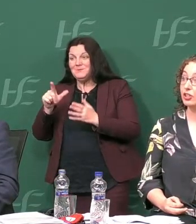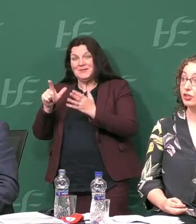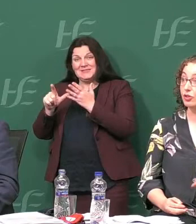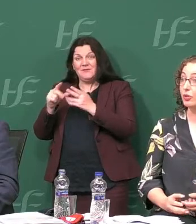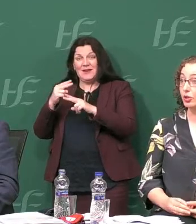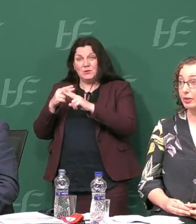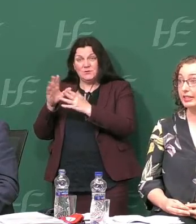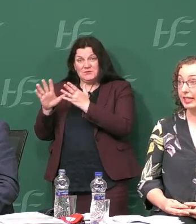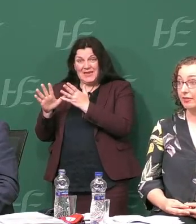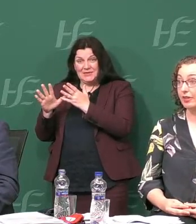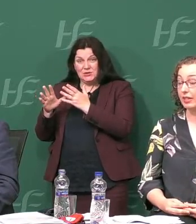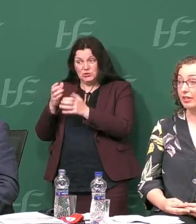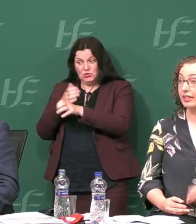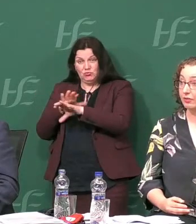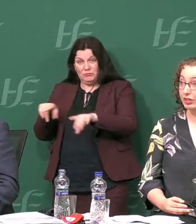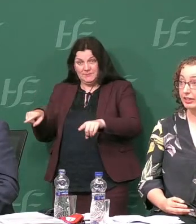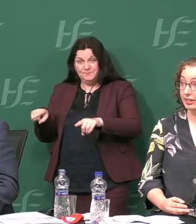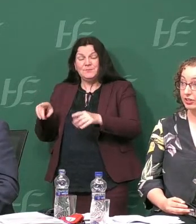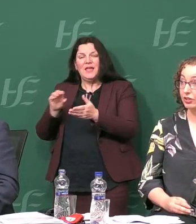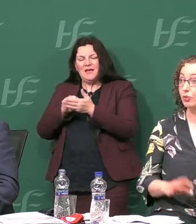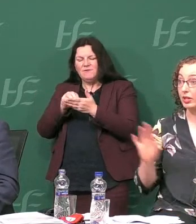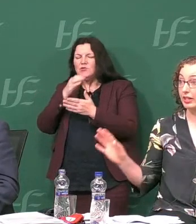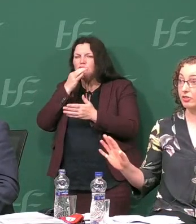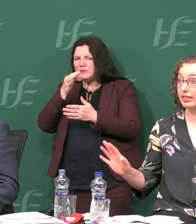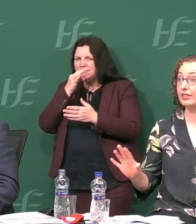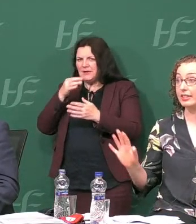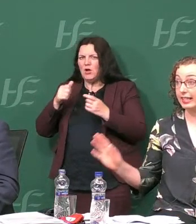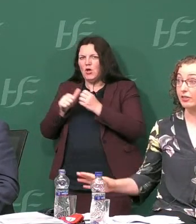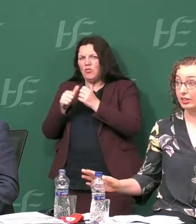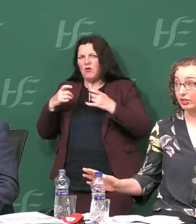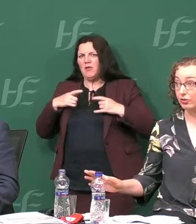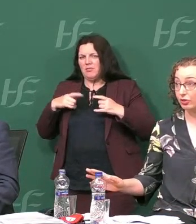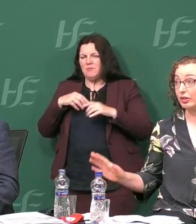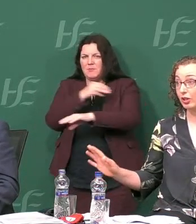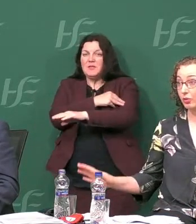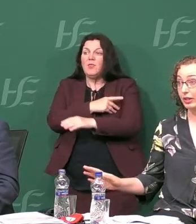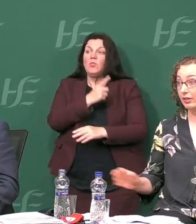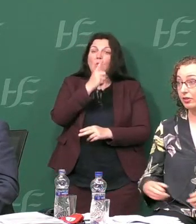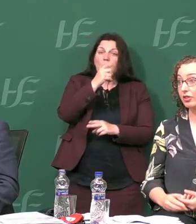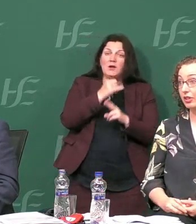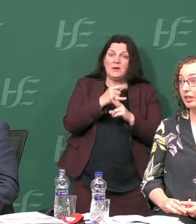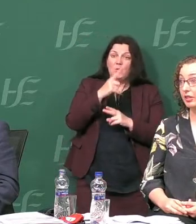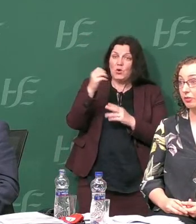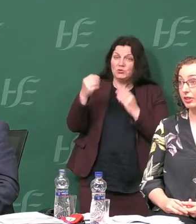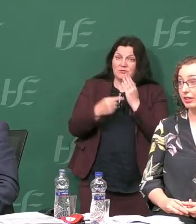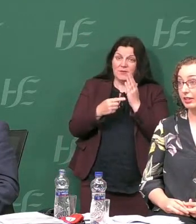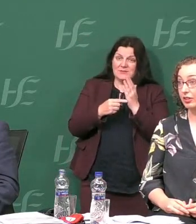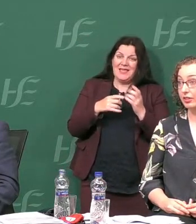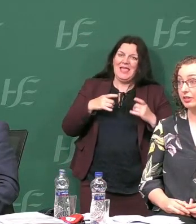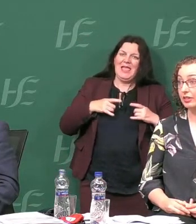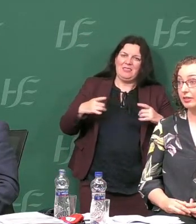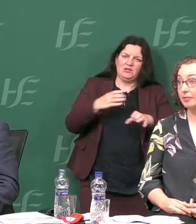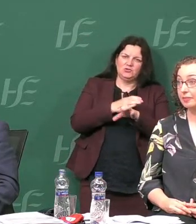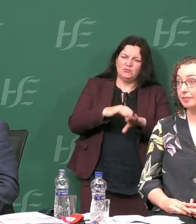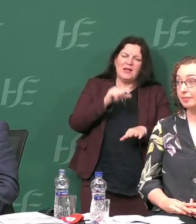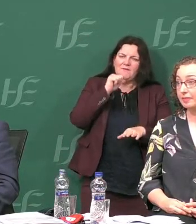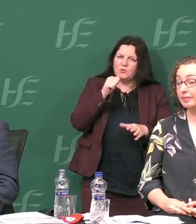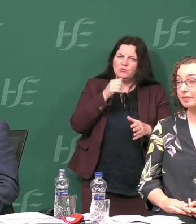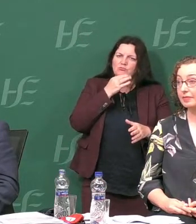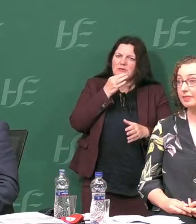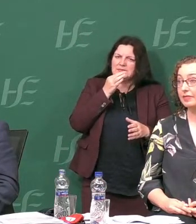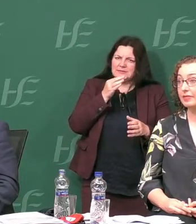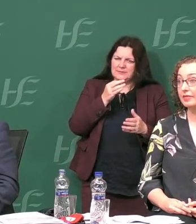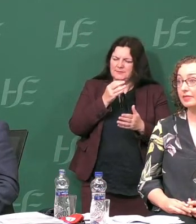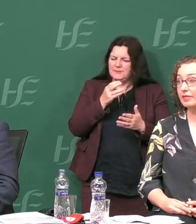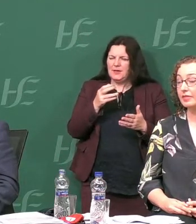10 children who are hospitalised have risk conditions. The 1 in 100,000 is healthy children without risk conditions. Sorry, just